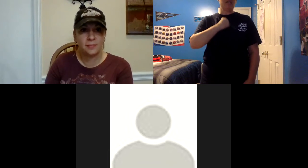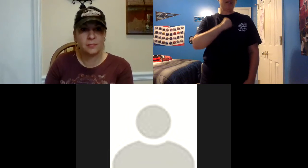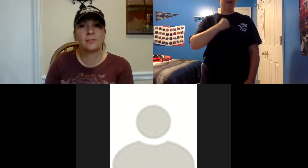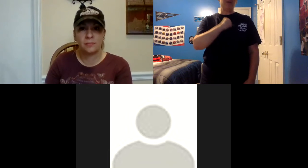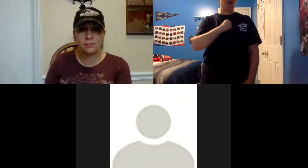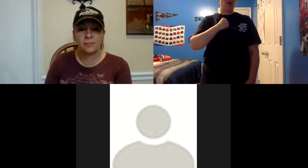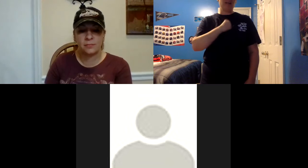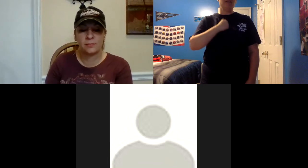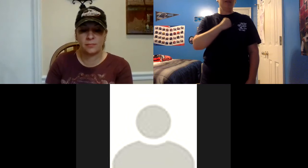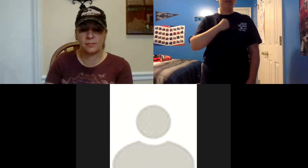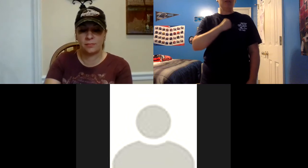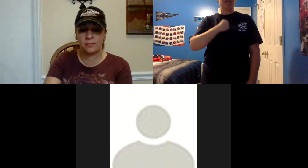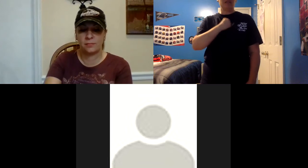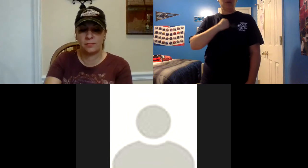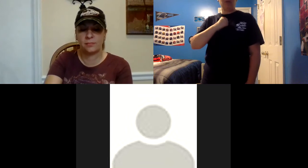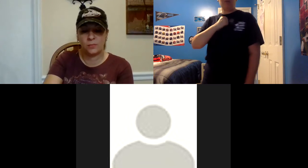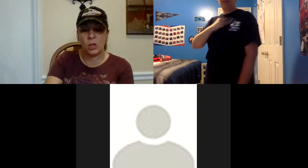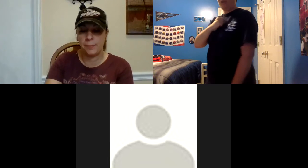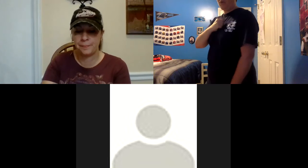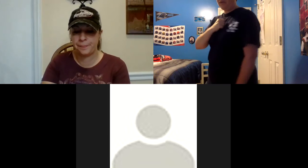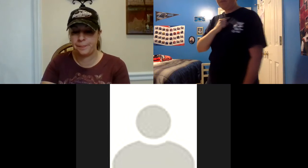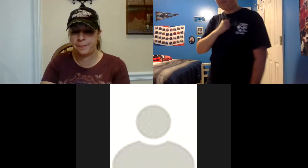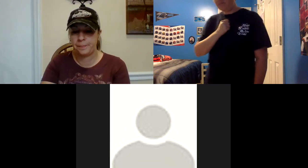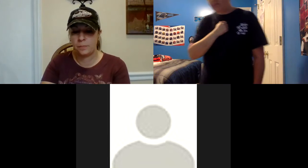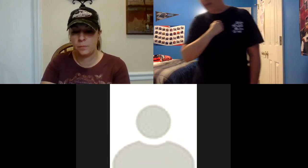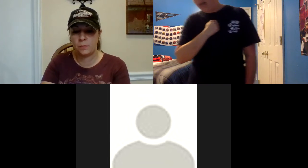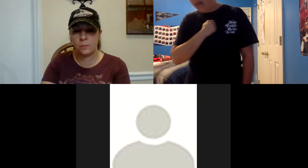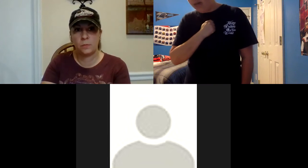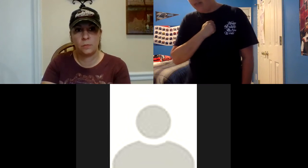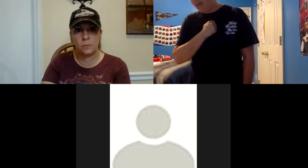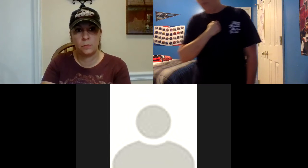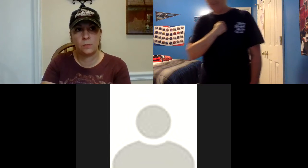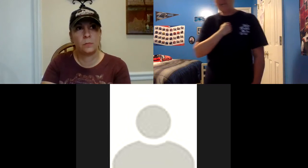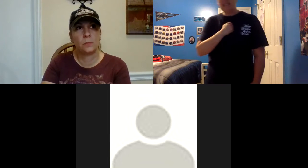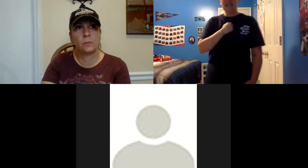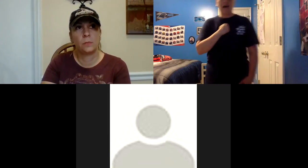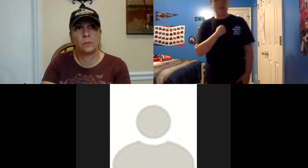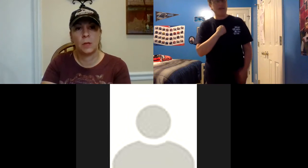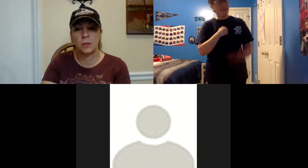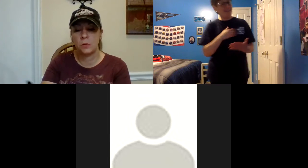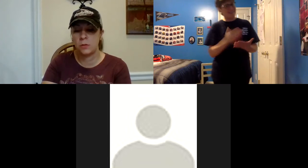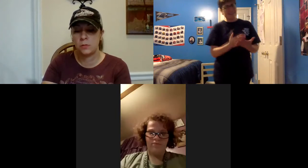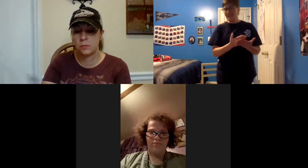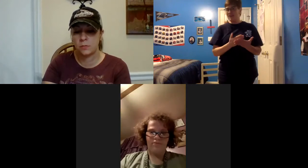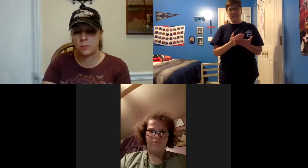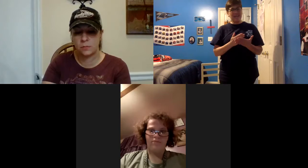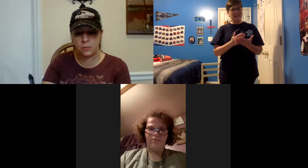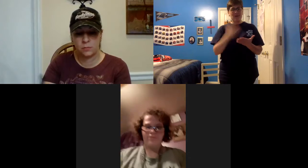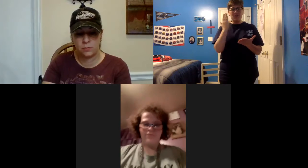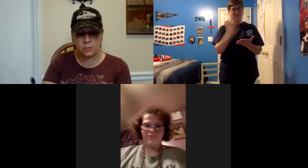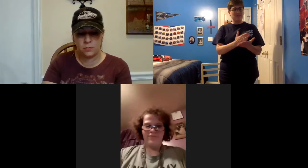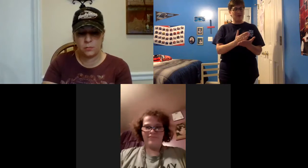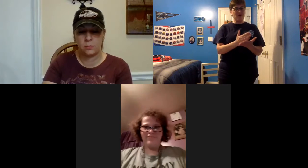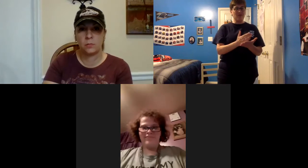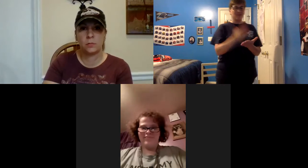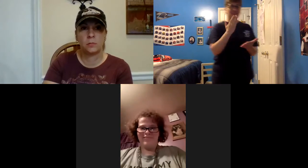you're just saying, I'm sorry, it's just a little one. And then we've got stop. And there again, I know